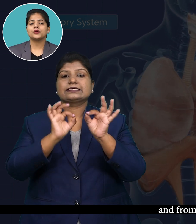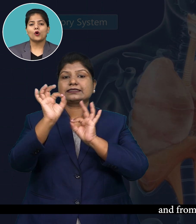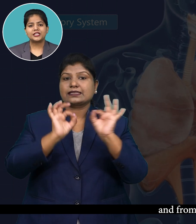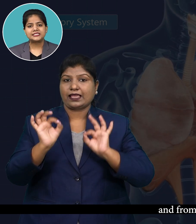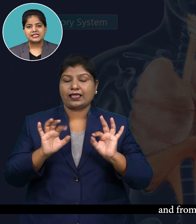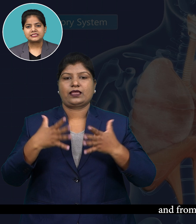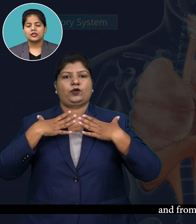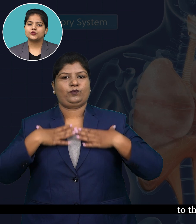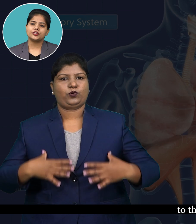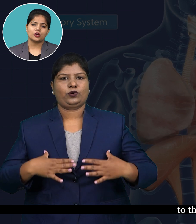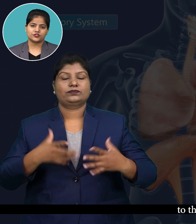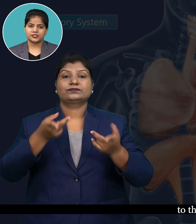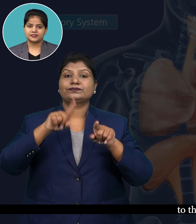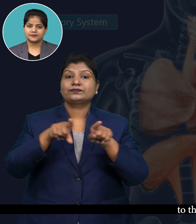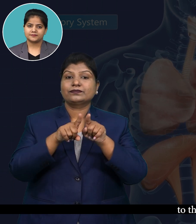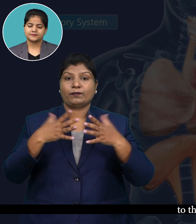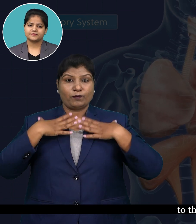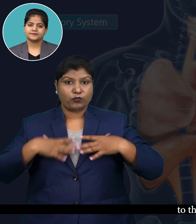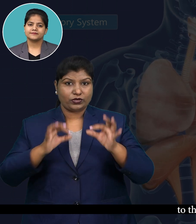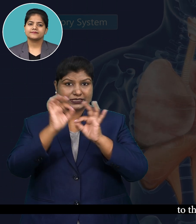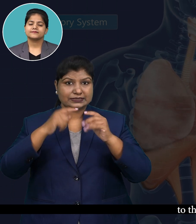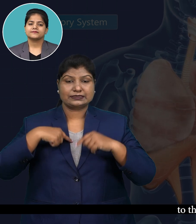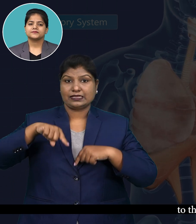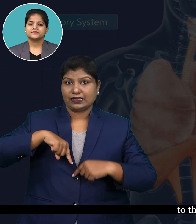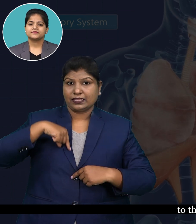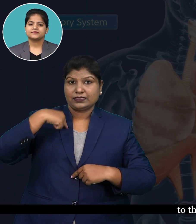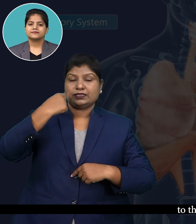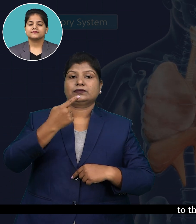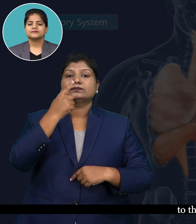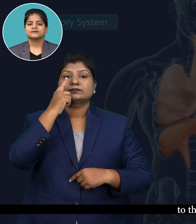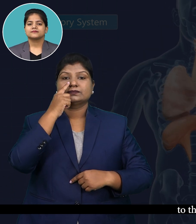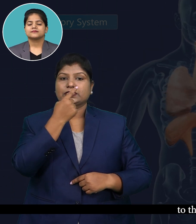and from the body cells to the nostrils.